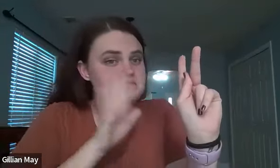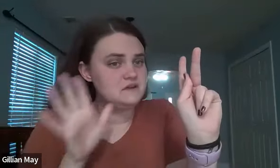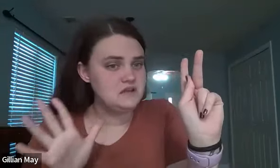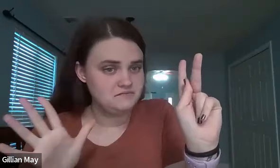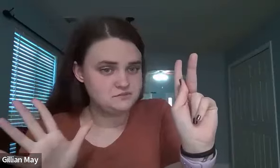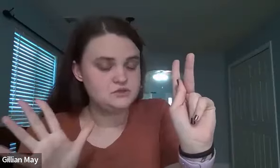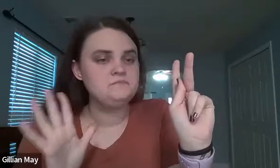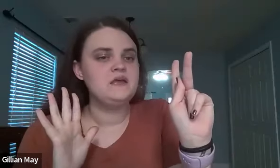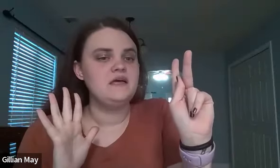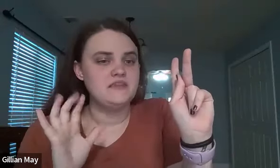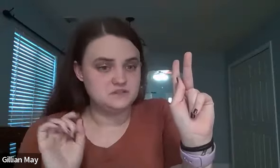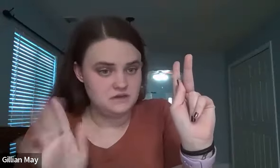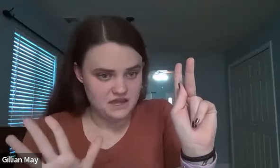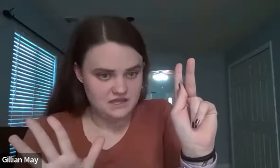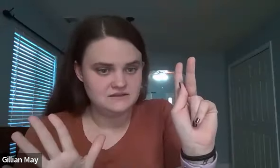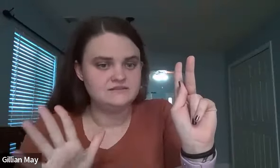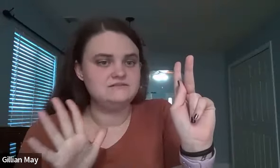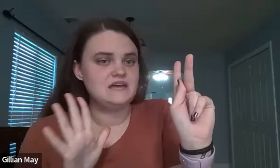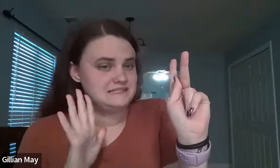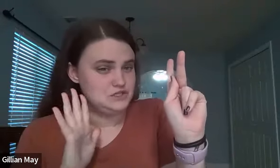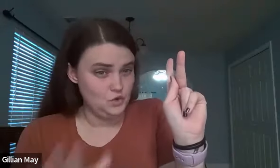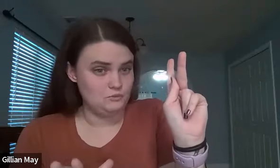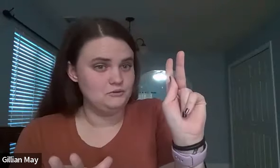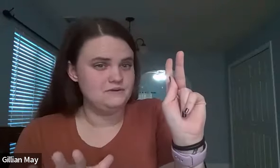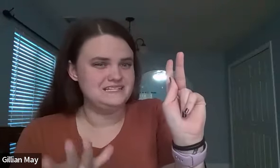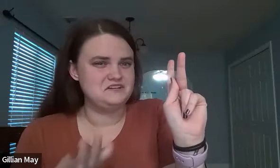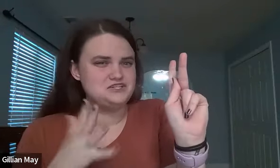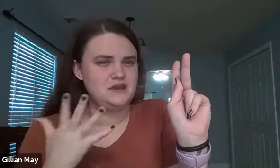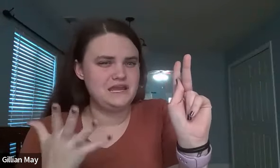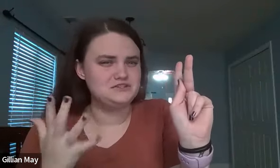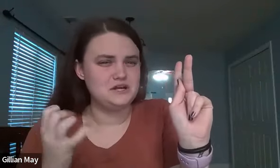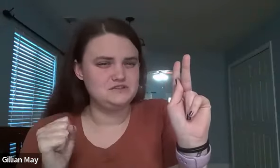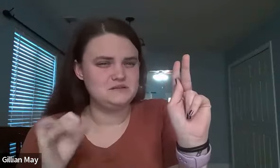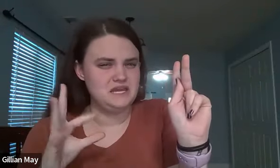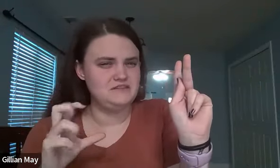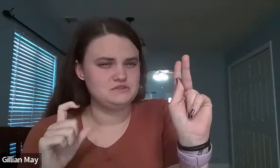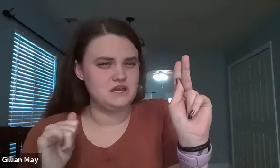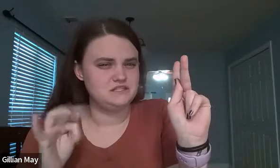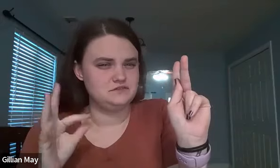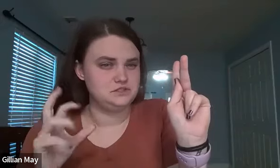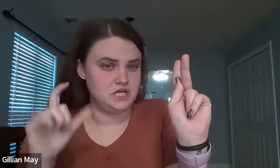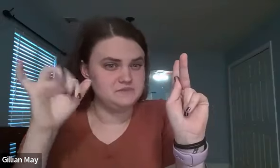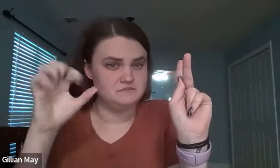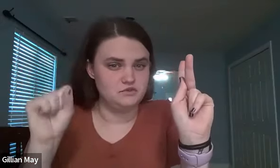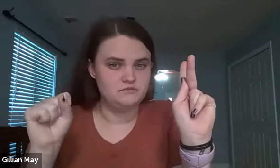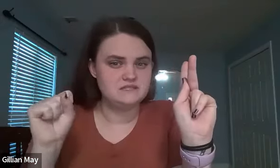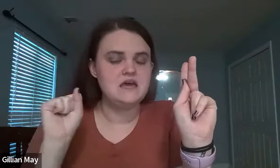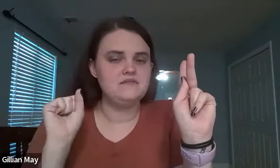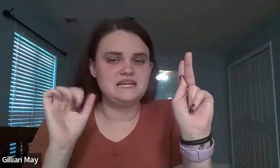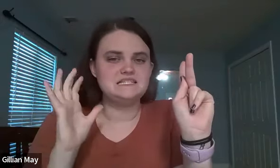very comfortable, that's okay. That's normal. It's because your hands are not used to making those kinds of shapes and movements that is